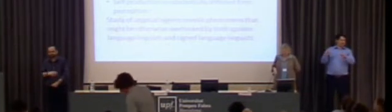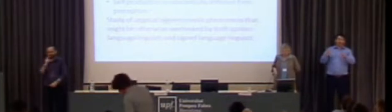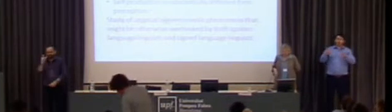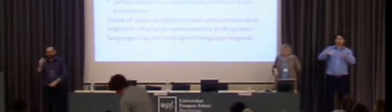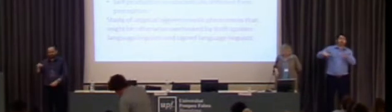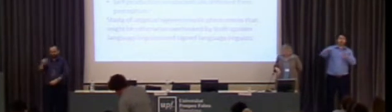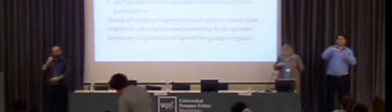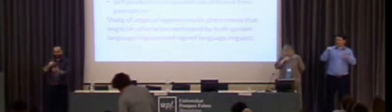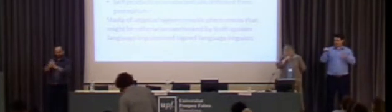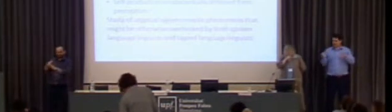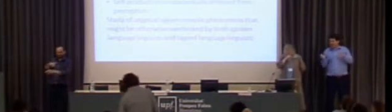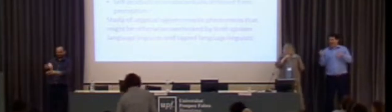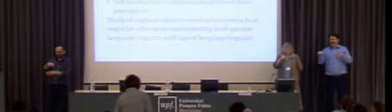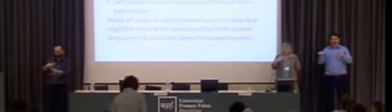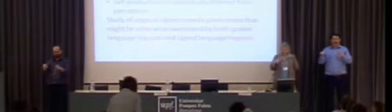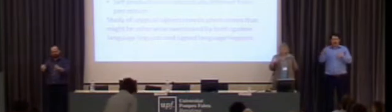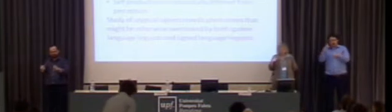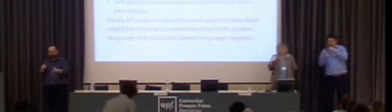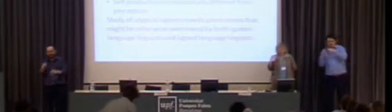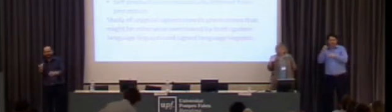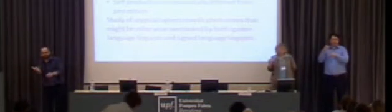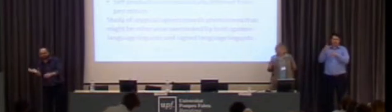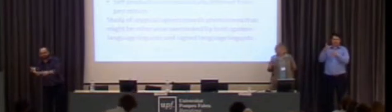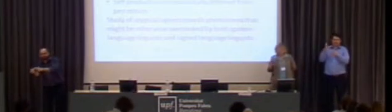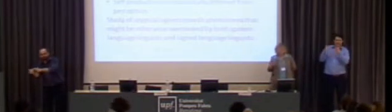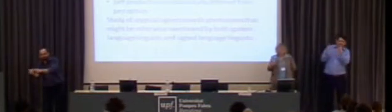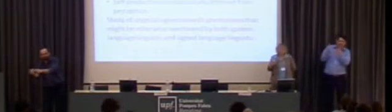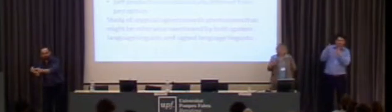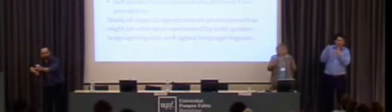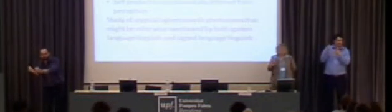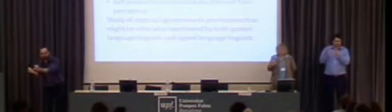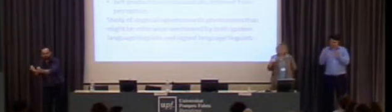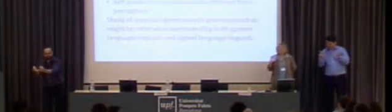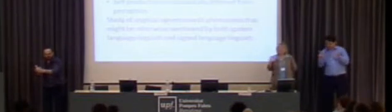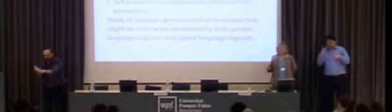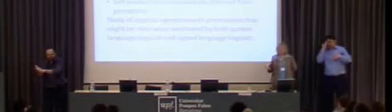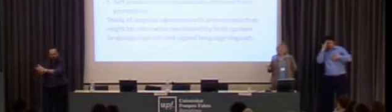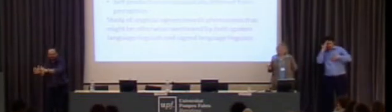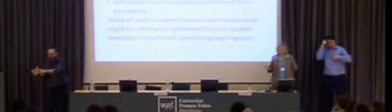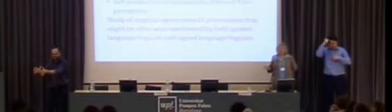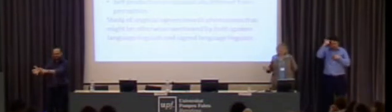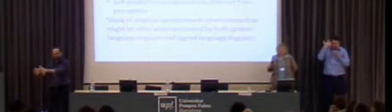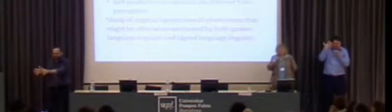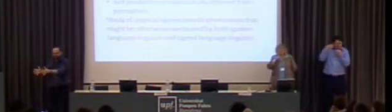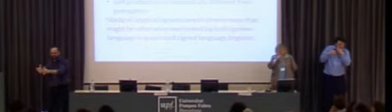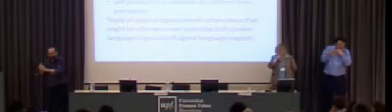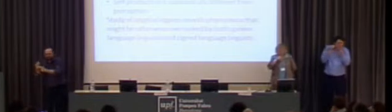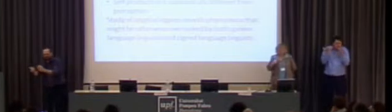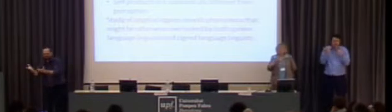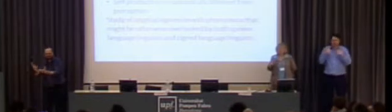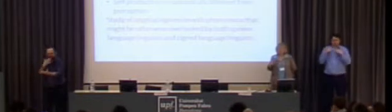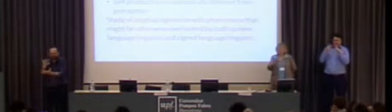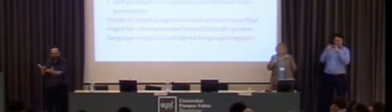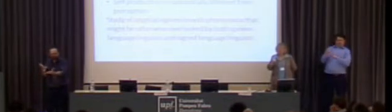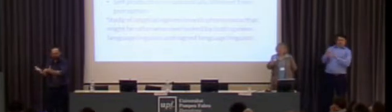language disorders. And I'm going to argue that when you look at these atypical signers,